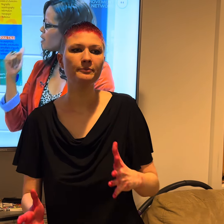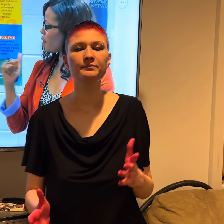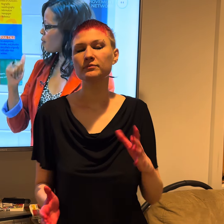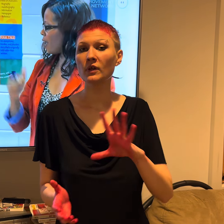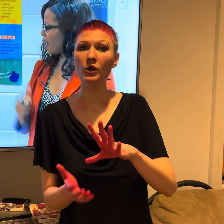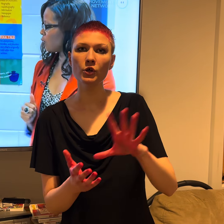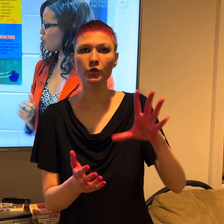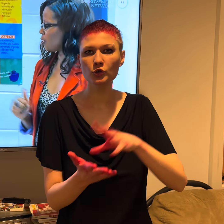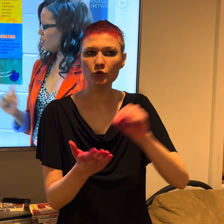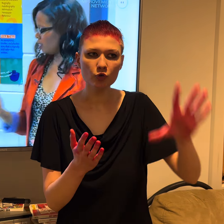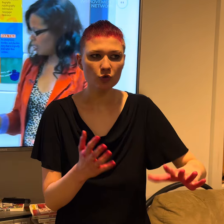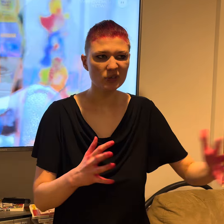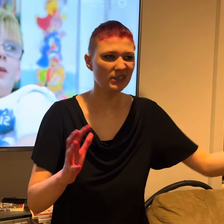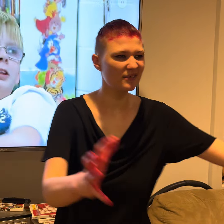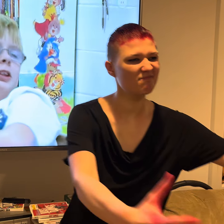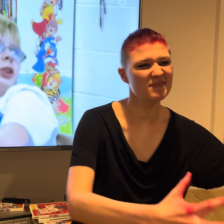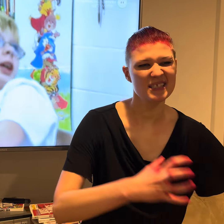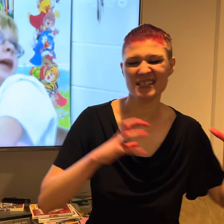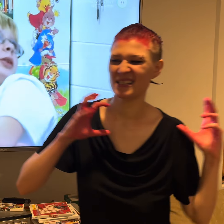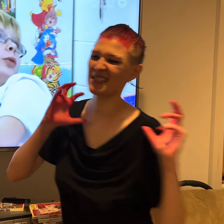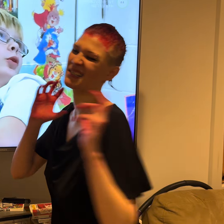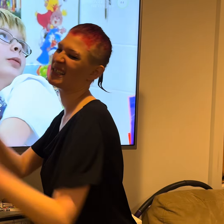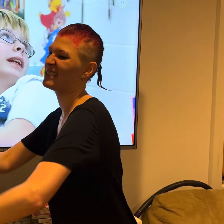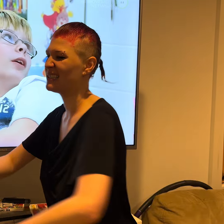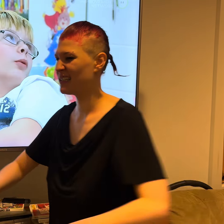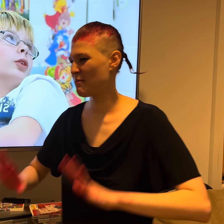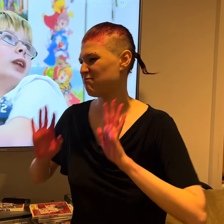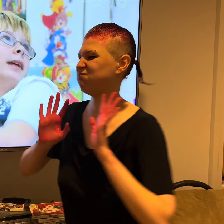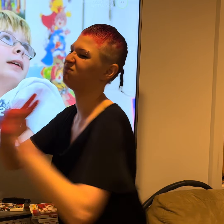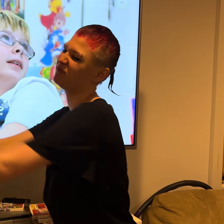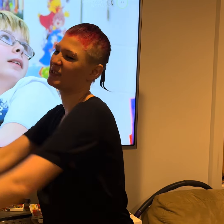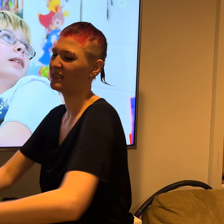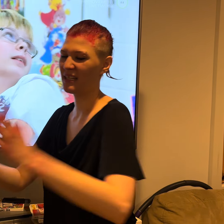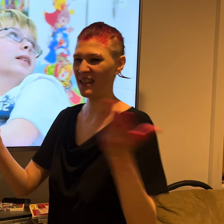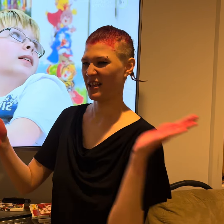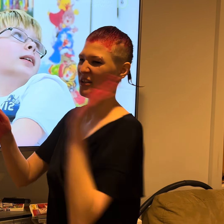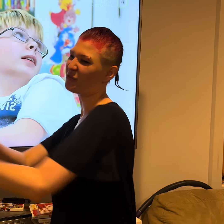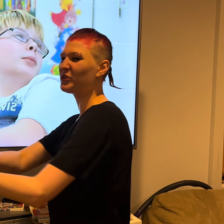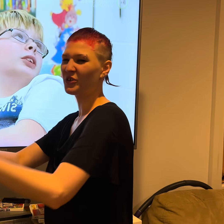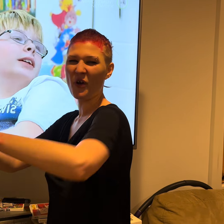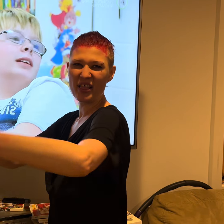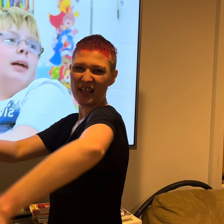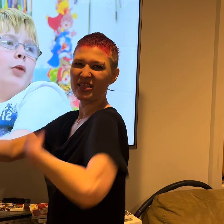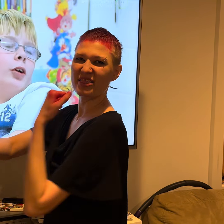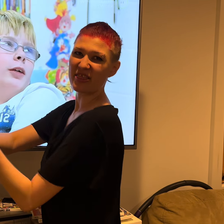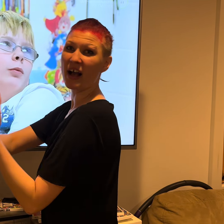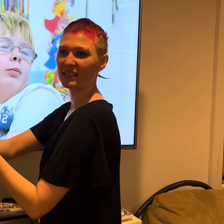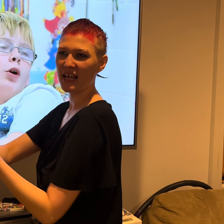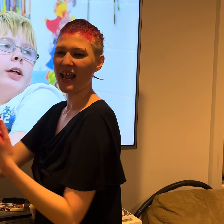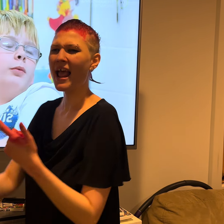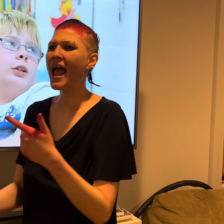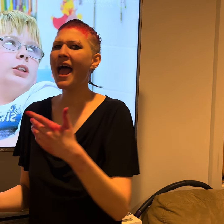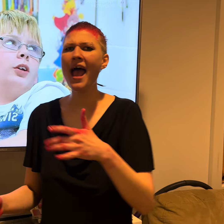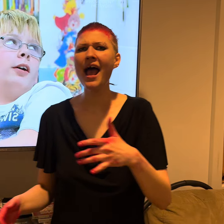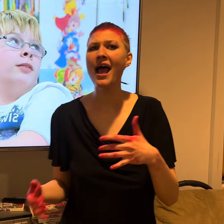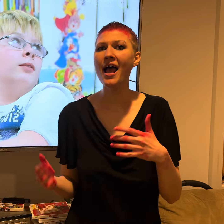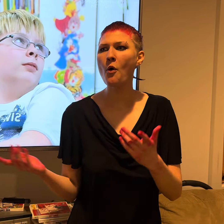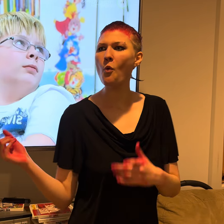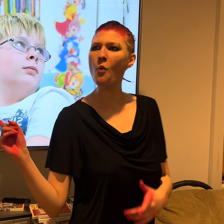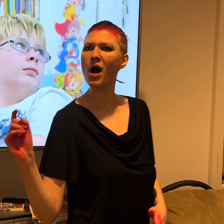their reaction? The teacher came in the room and they all were silent. Okay, Pretended that Margaret wasn't gone. okay,